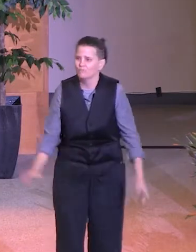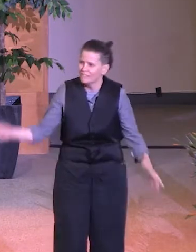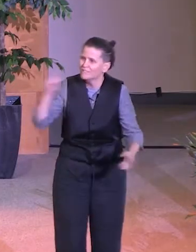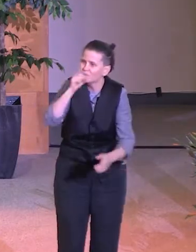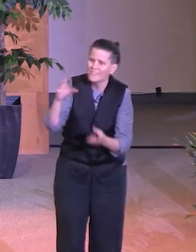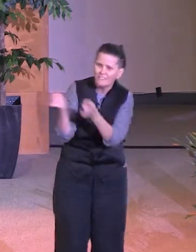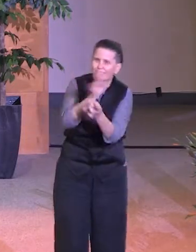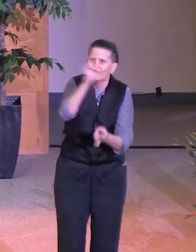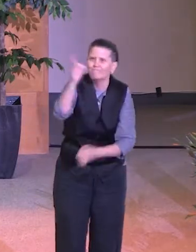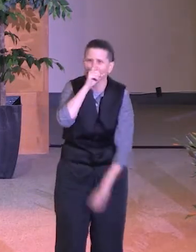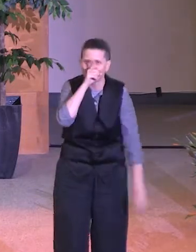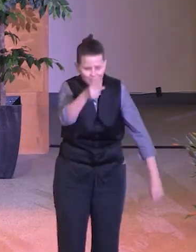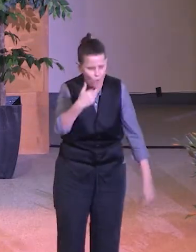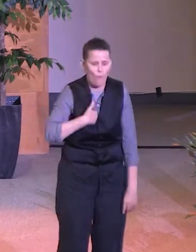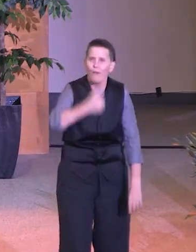Spirit is real.